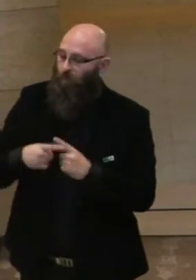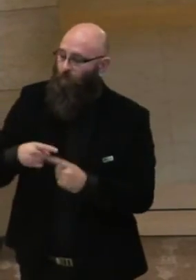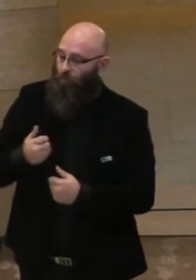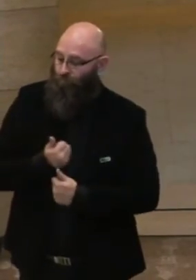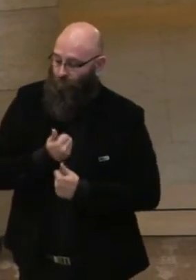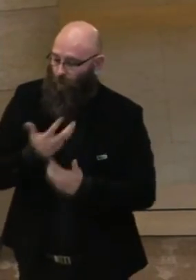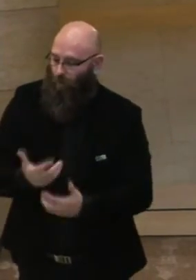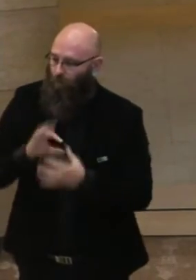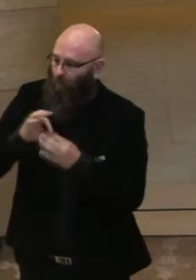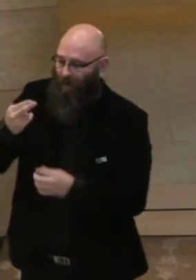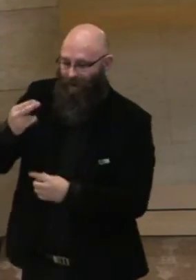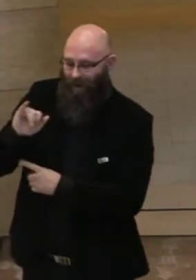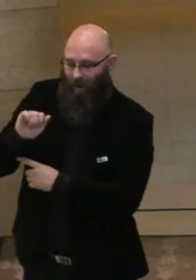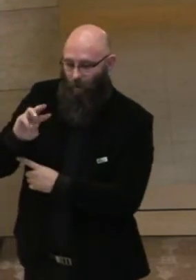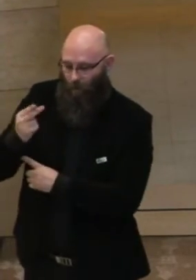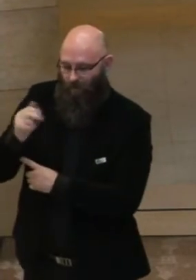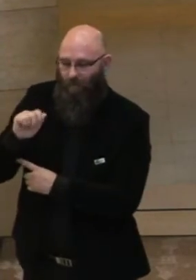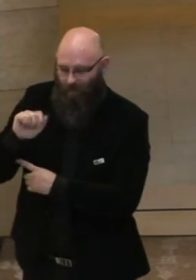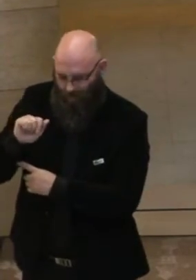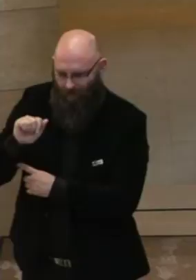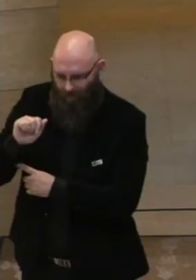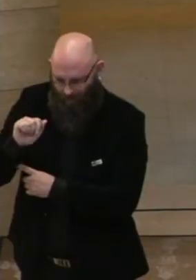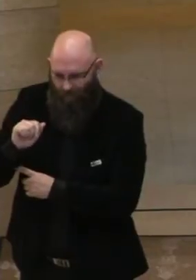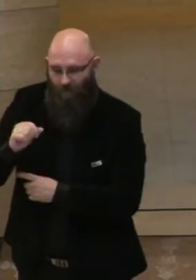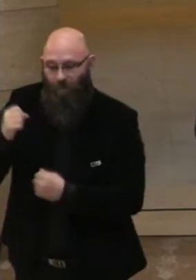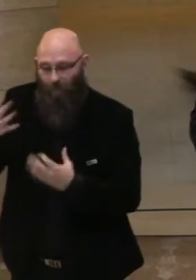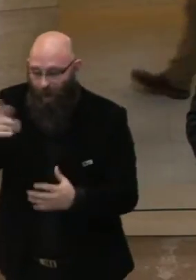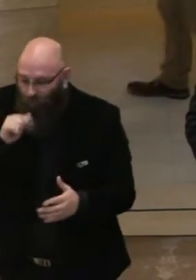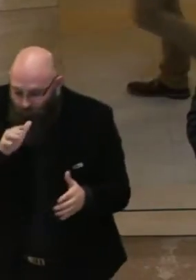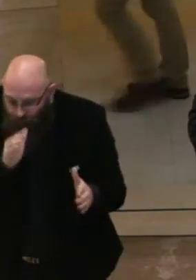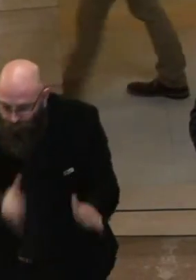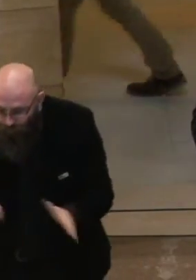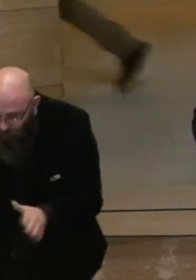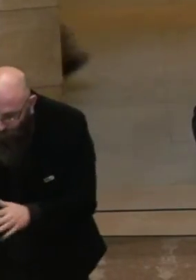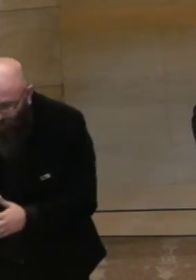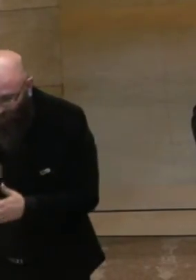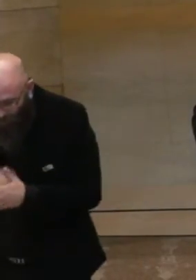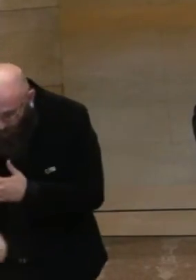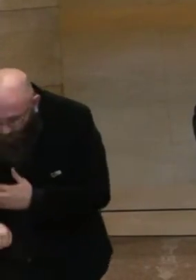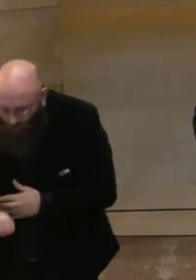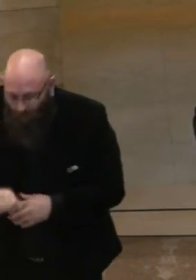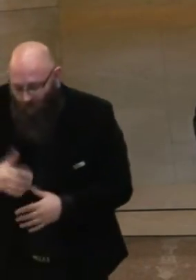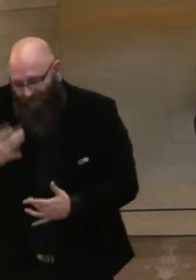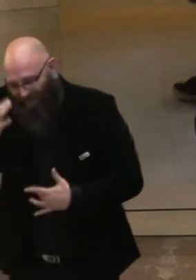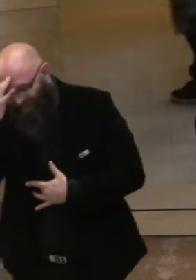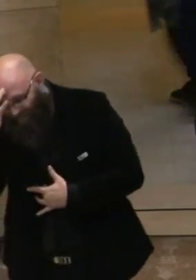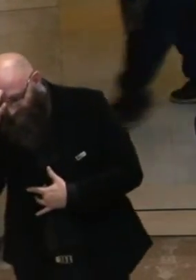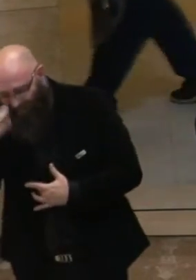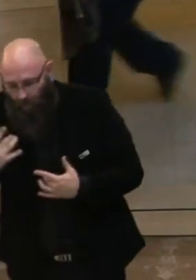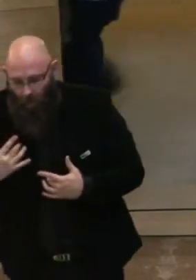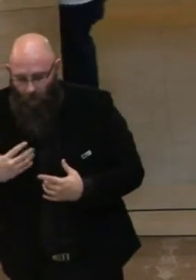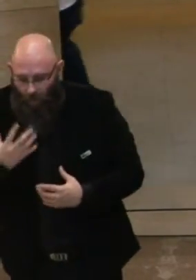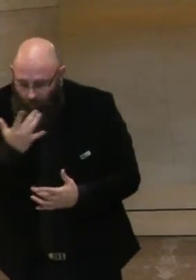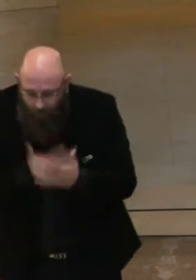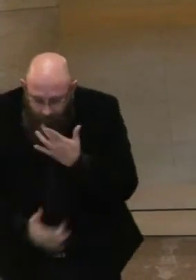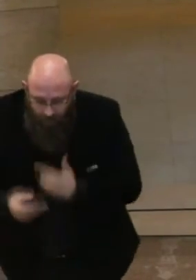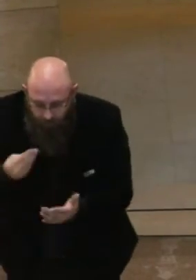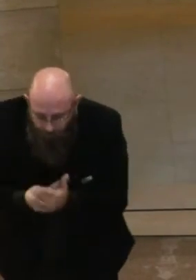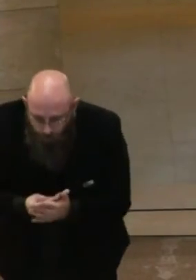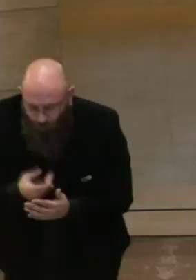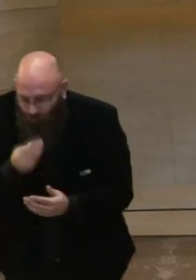Minnehaha died of starvation and fever, waiting for her beloved Hiawatha, who arrived empty-handed and too late to save